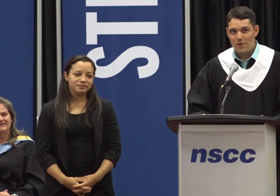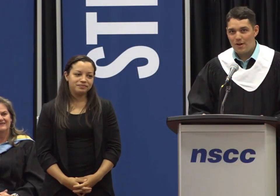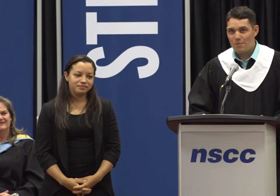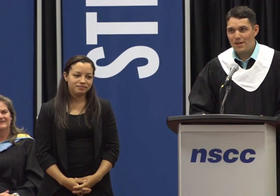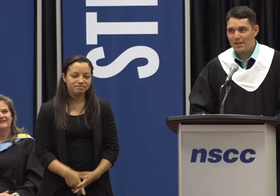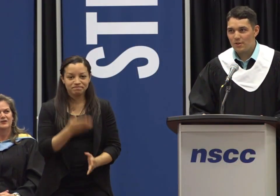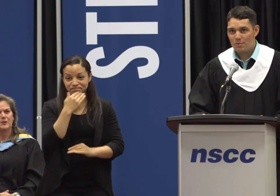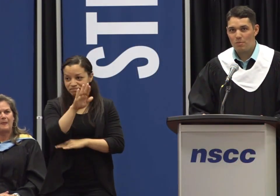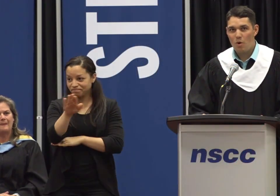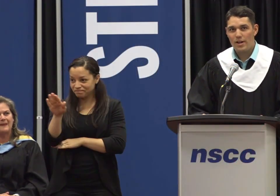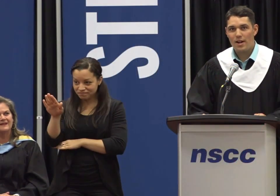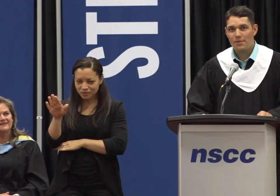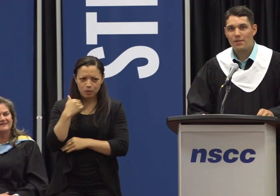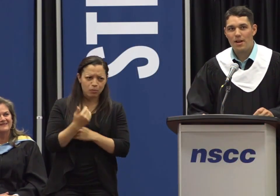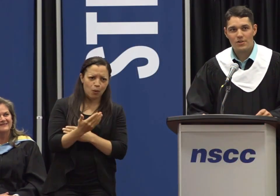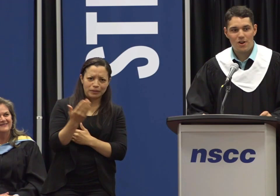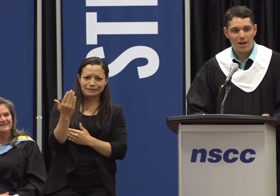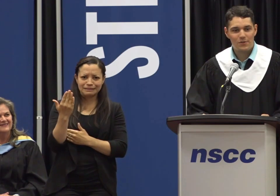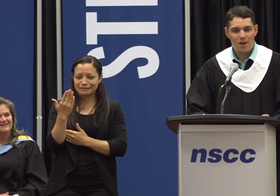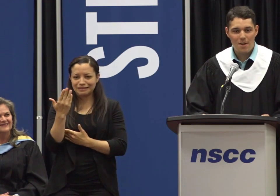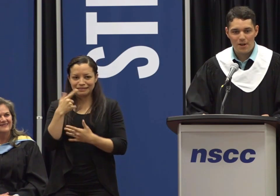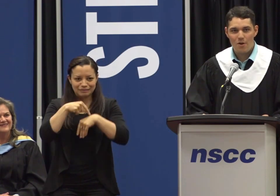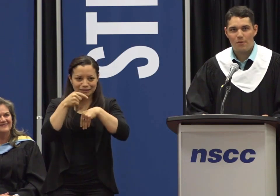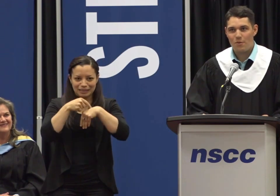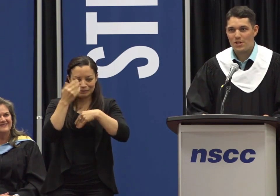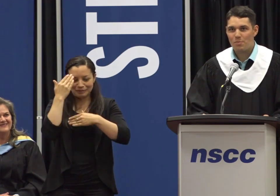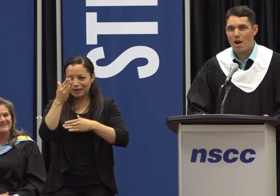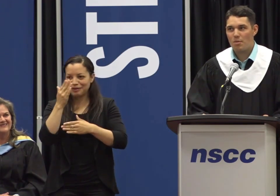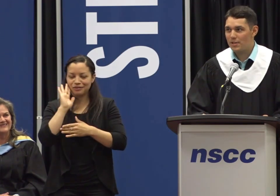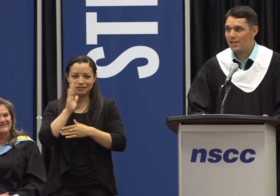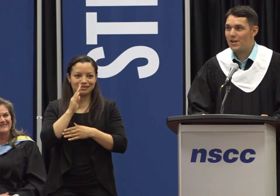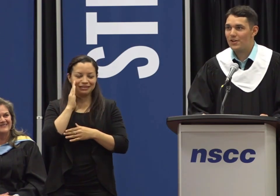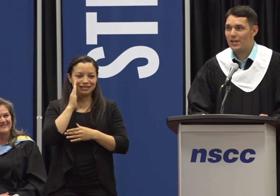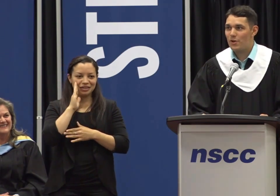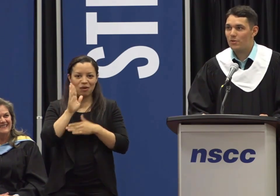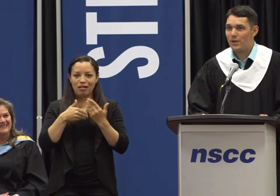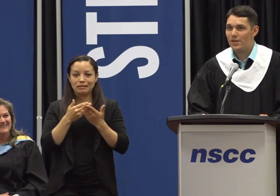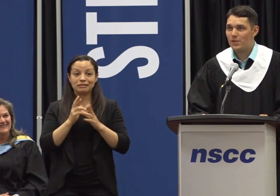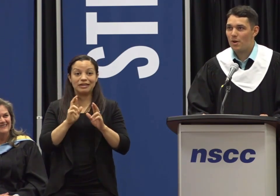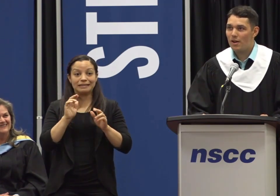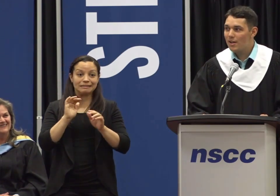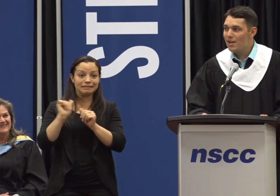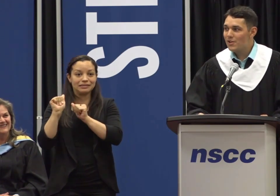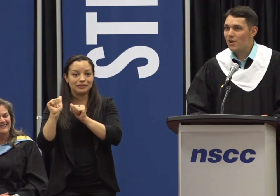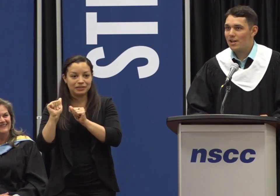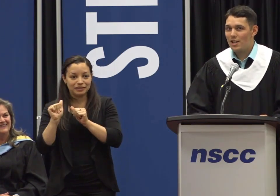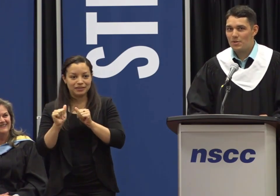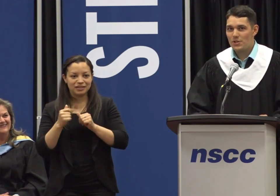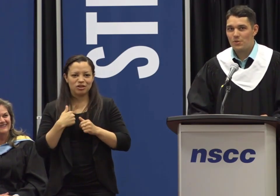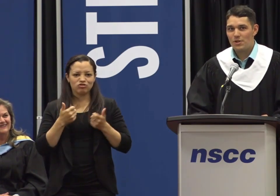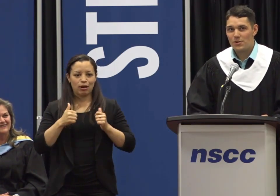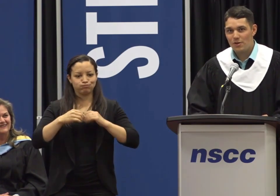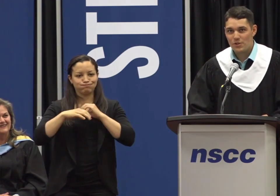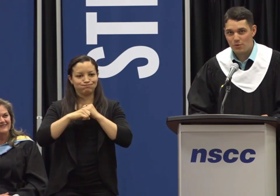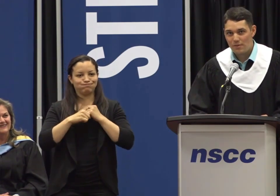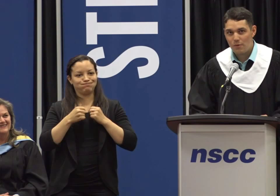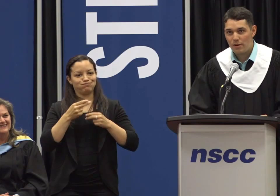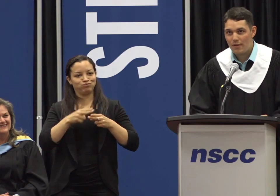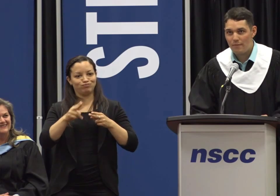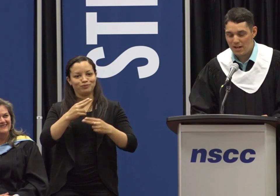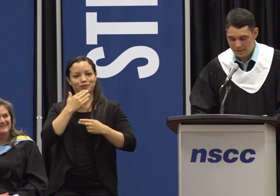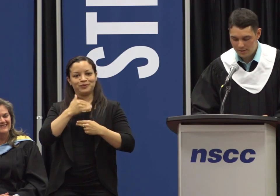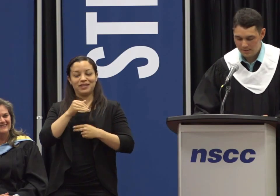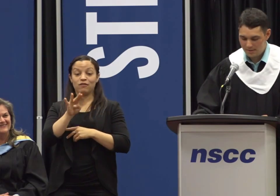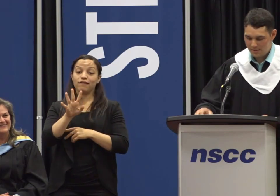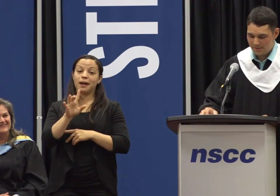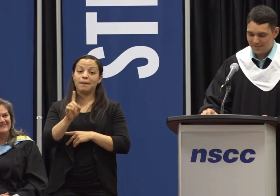Good afternoon, everybody, or morning. I've lost track of time. I know everyone's probably eager to get out of here, so I'll try to keep this to a short and sweet